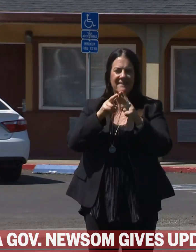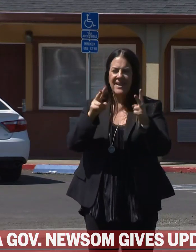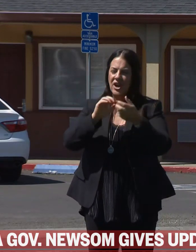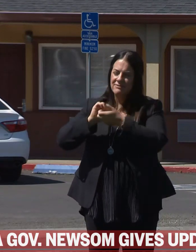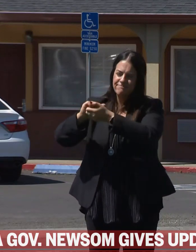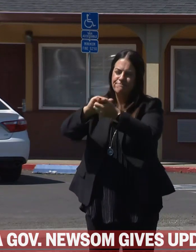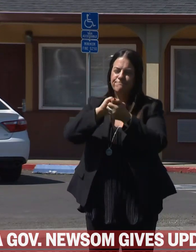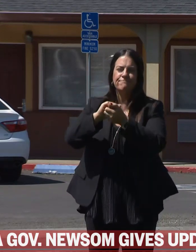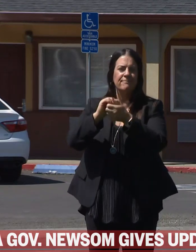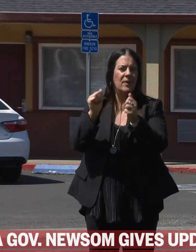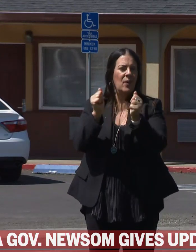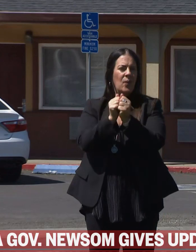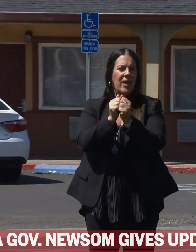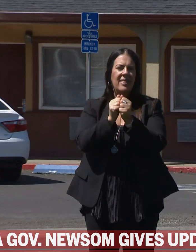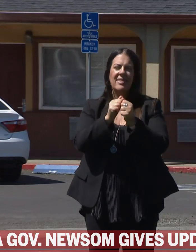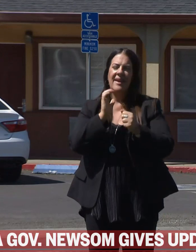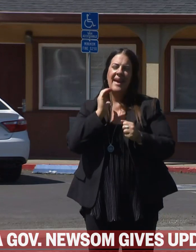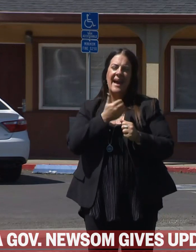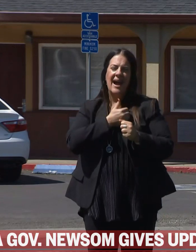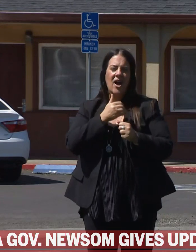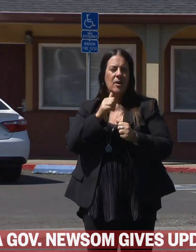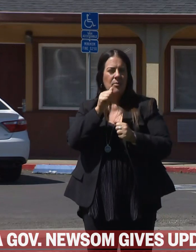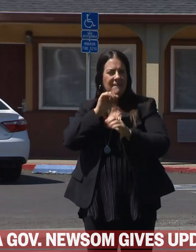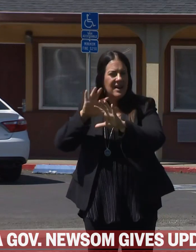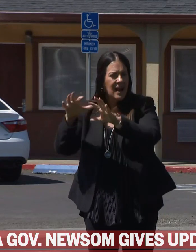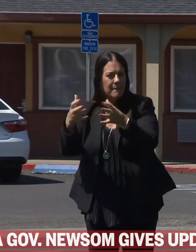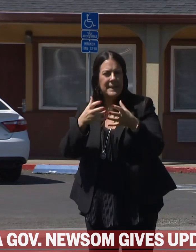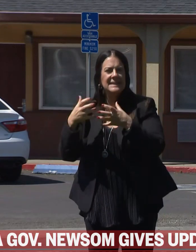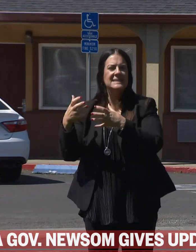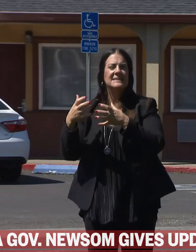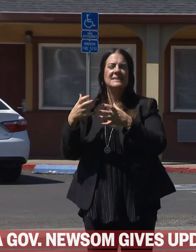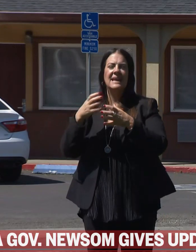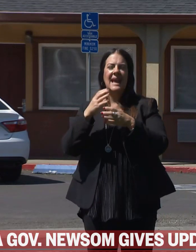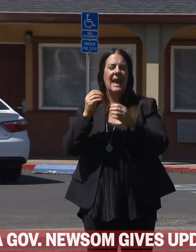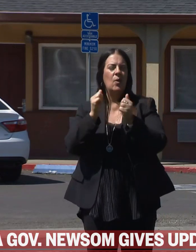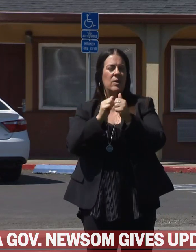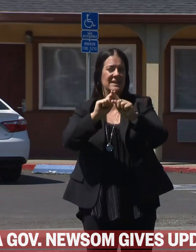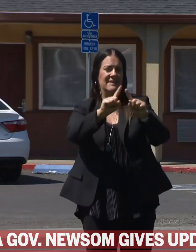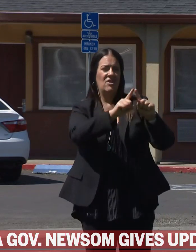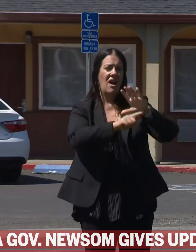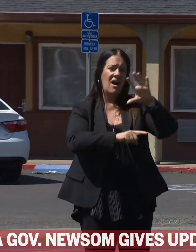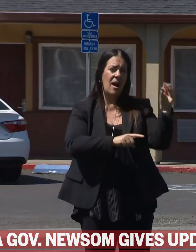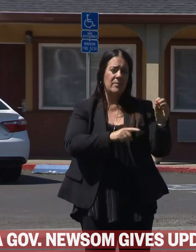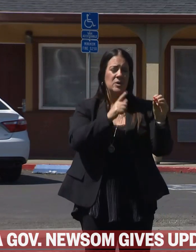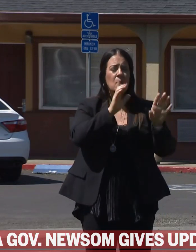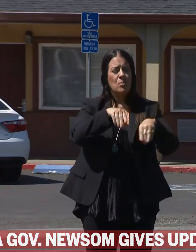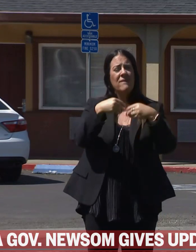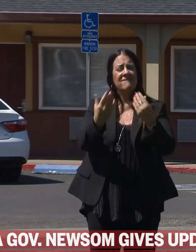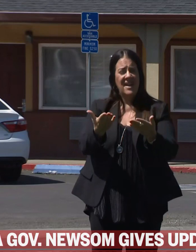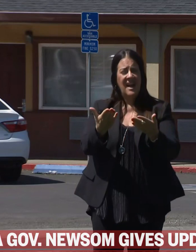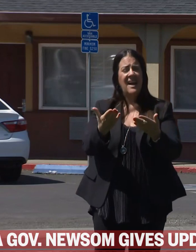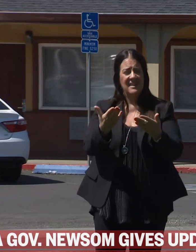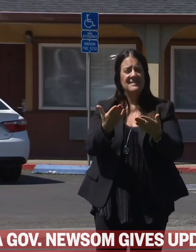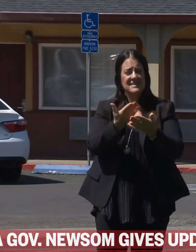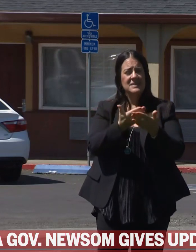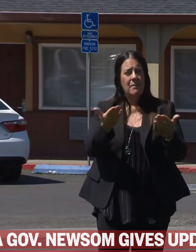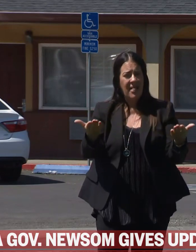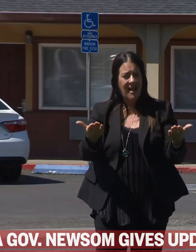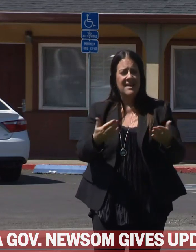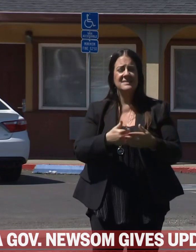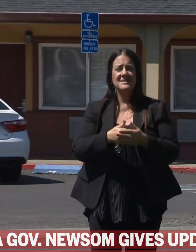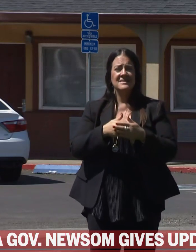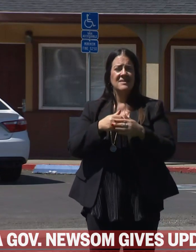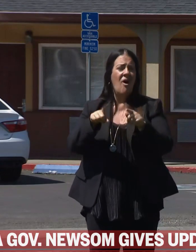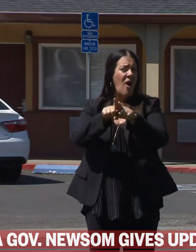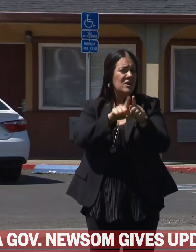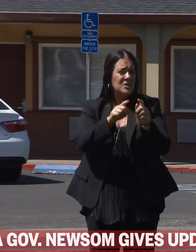collaboratively with our private sector partners and within and around our supply chain, and with FEMA specifically. We are blessed to have Bob